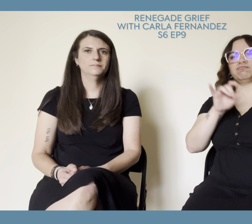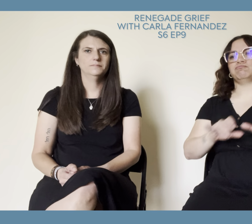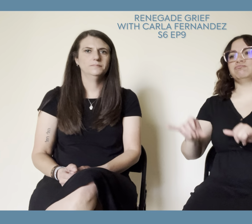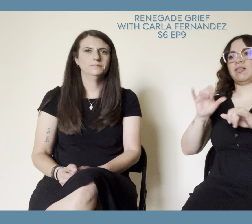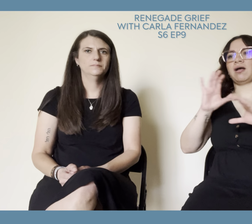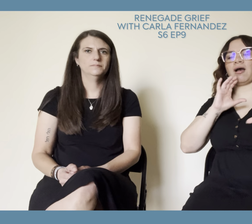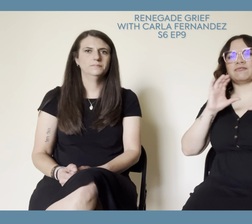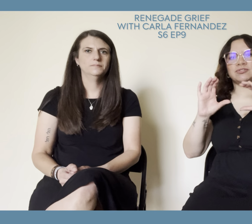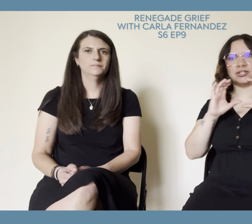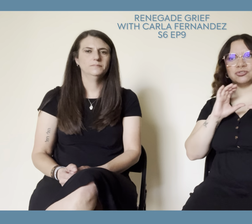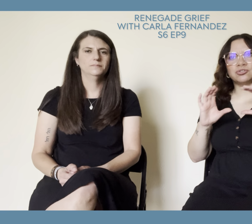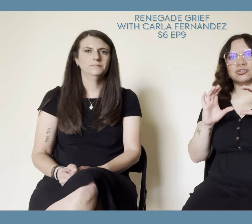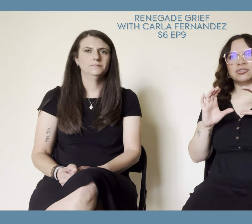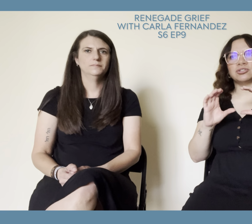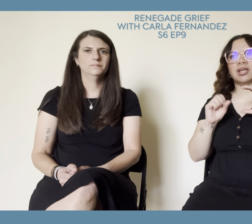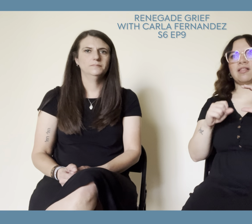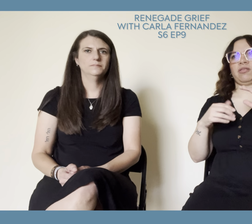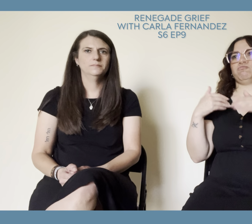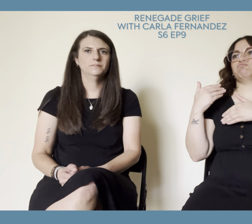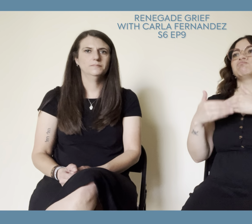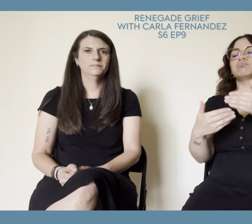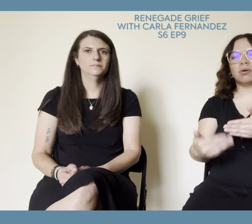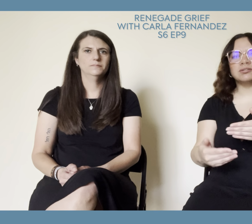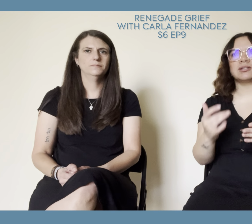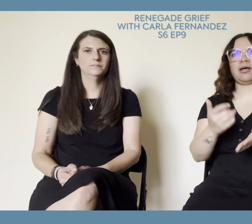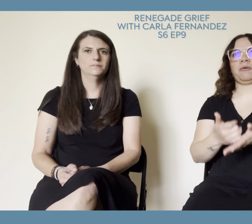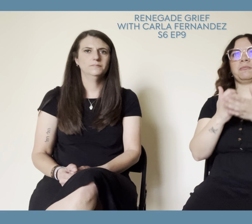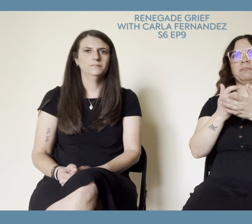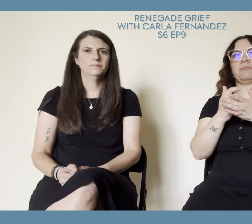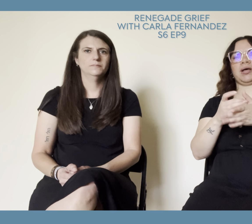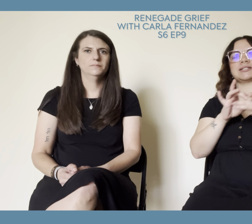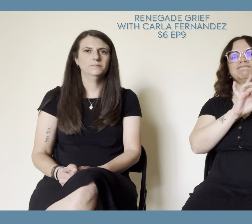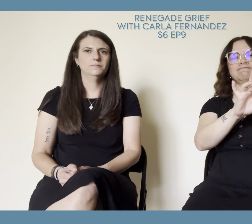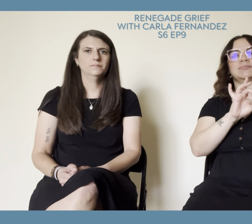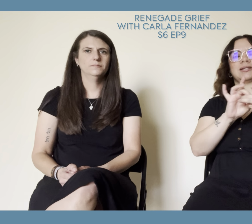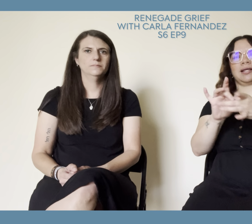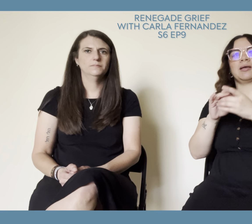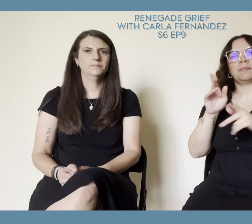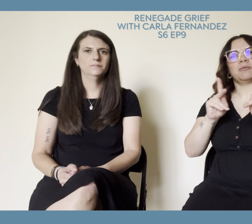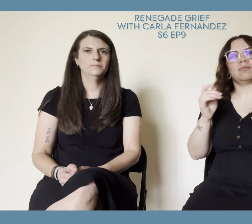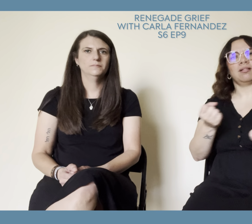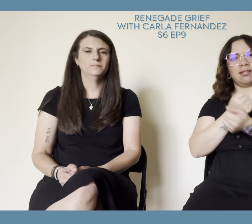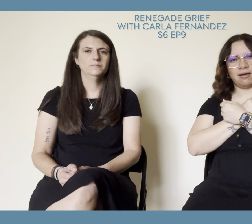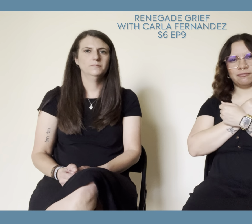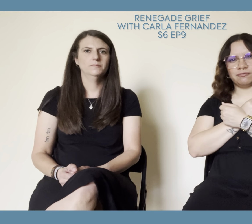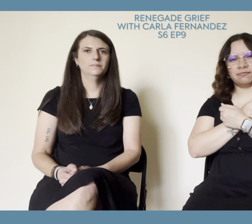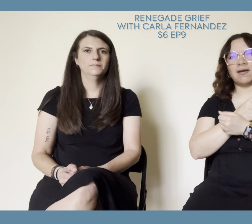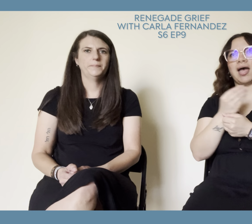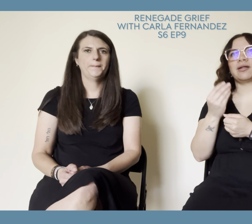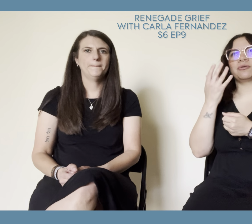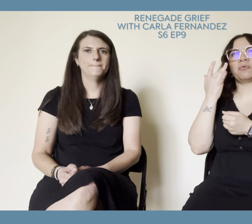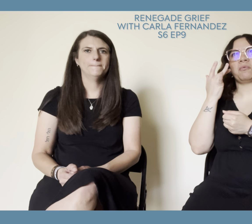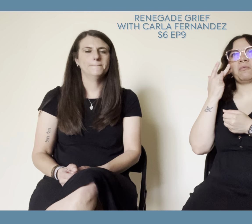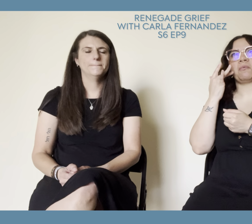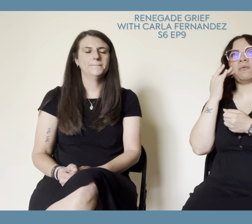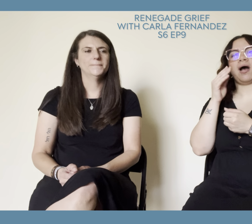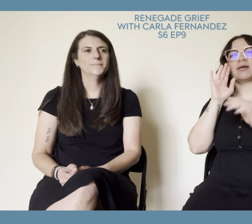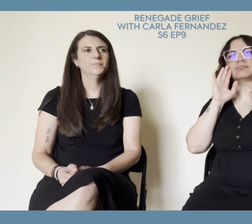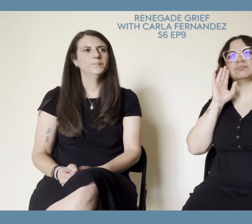conversations, the rituals that help us continue bonds with those we love, and why tending to our grief can be a